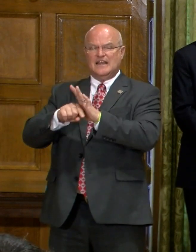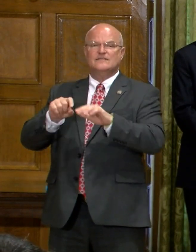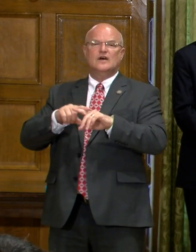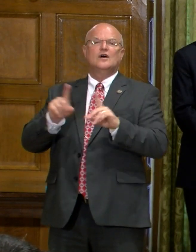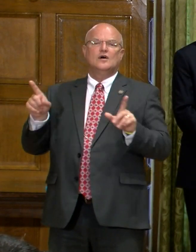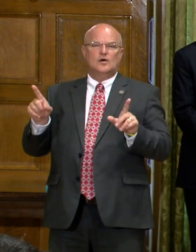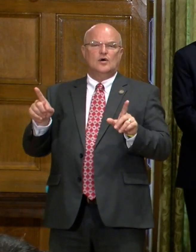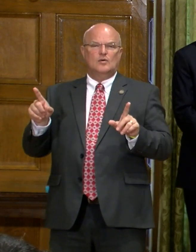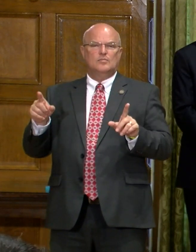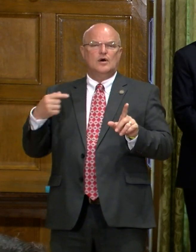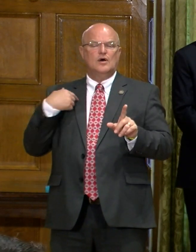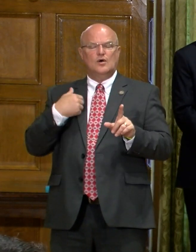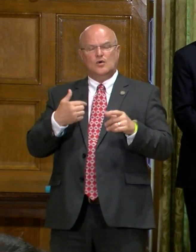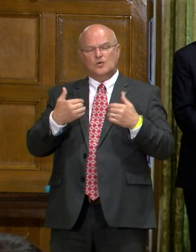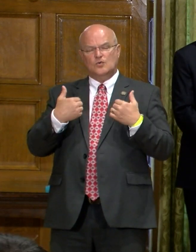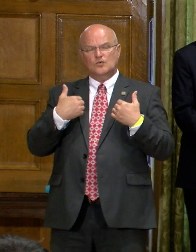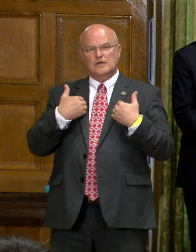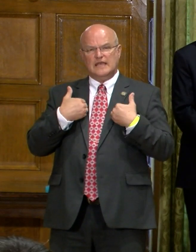we've